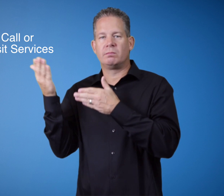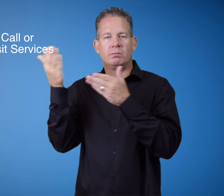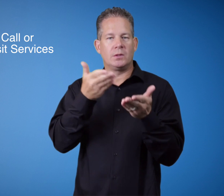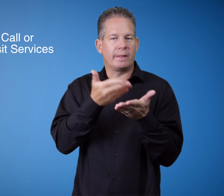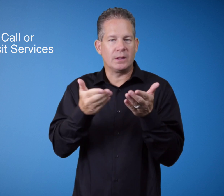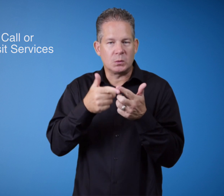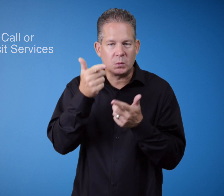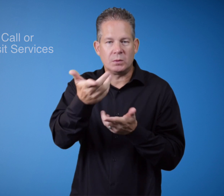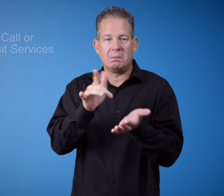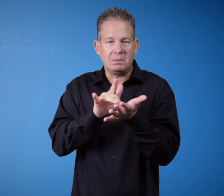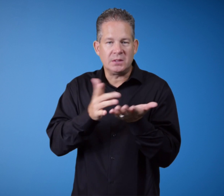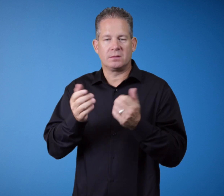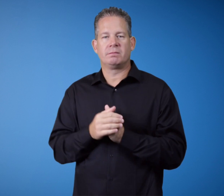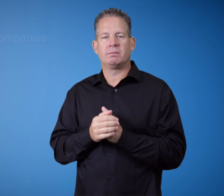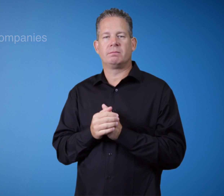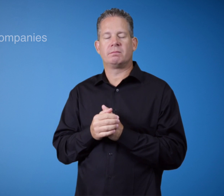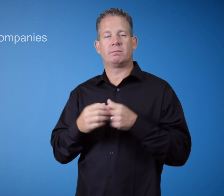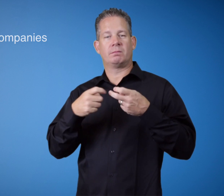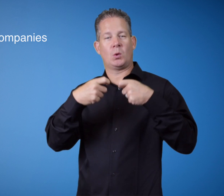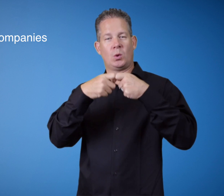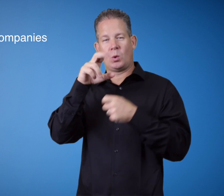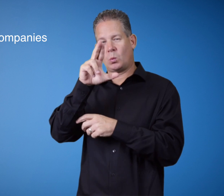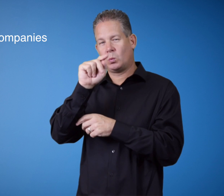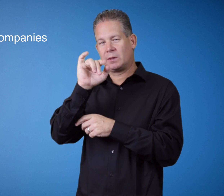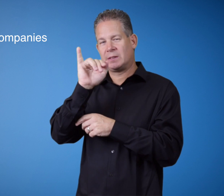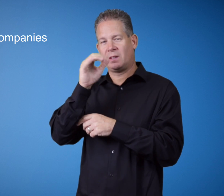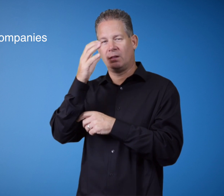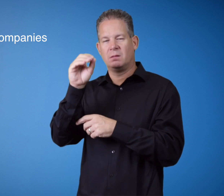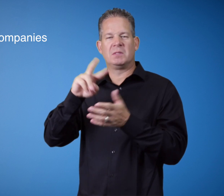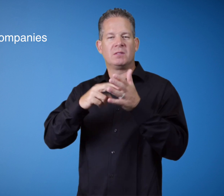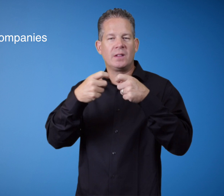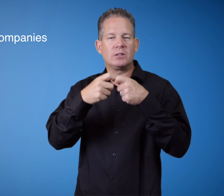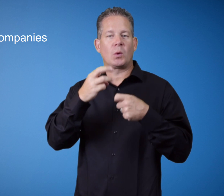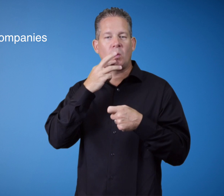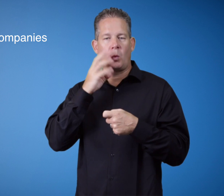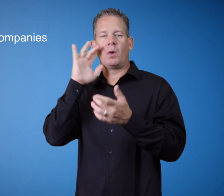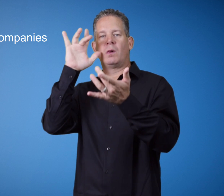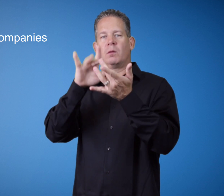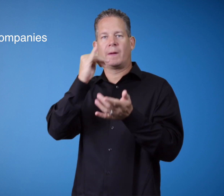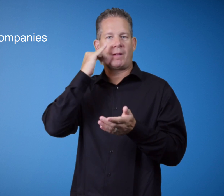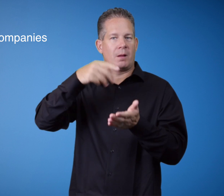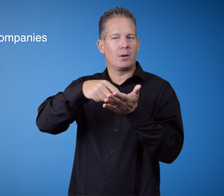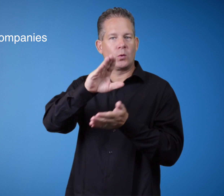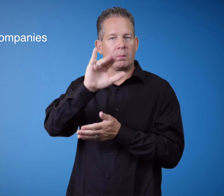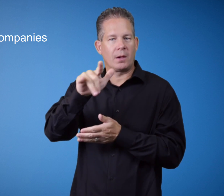food to you or can bring other things such as medication to you. The utility company that's responsible for your water and electric